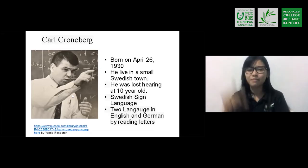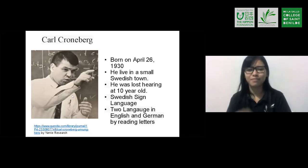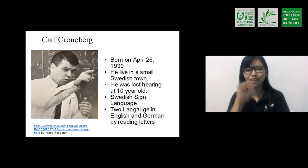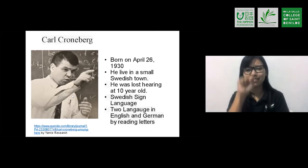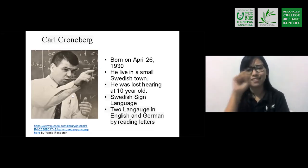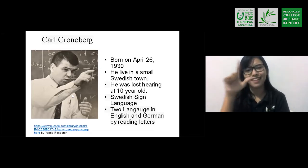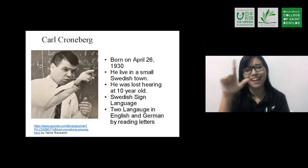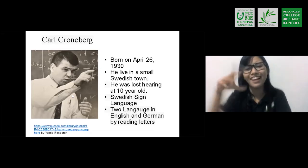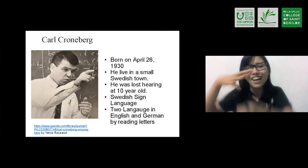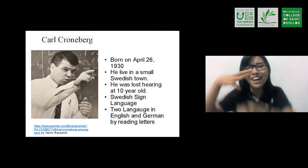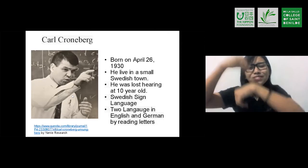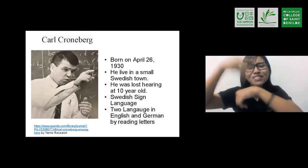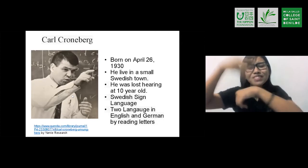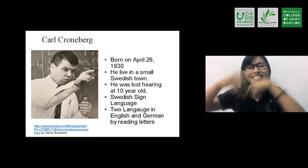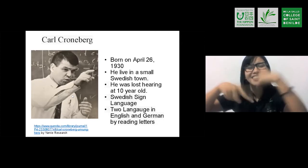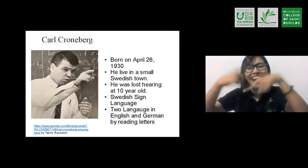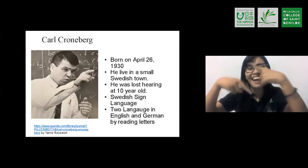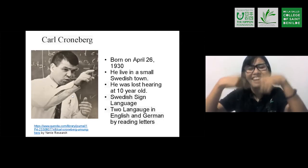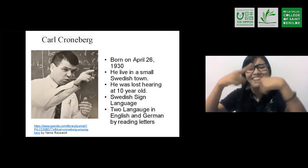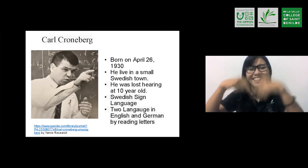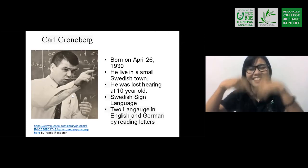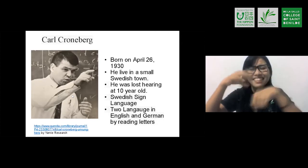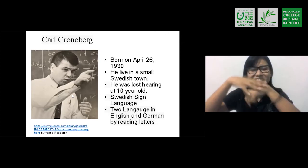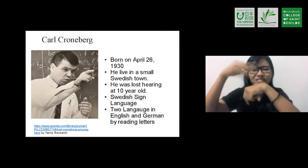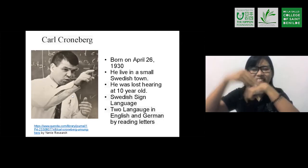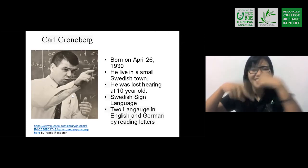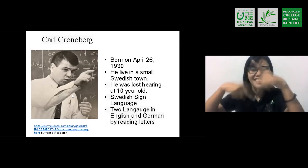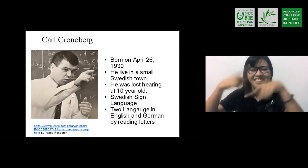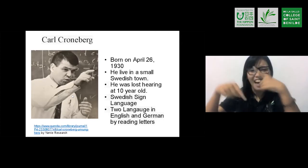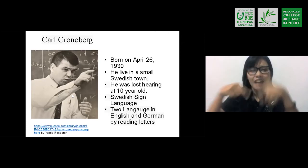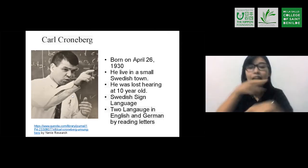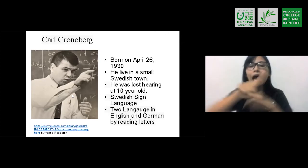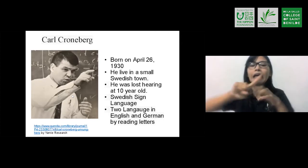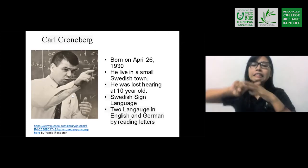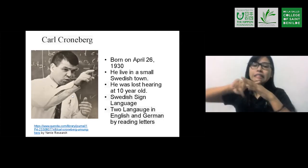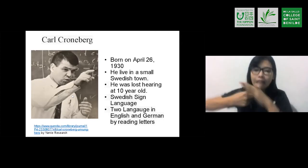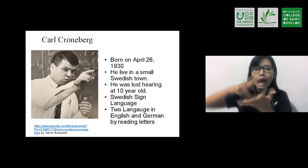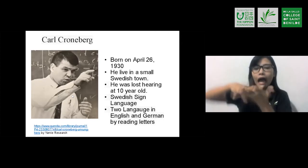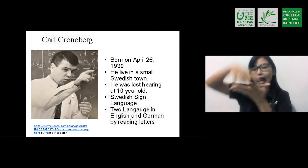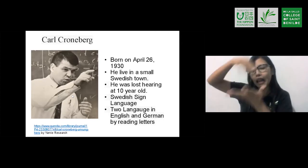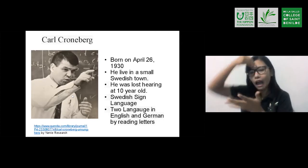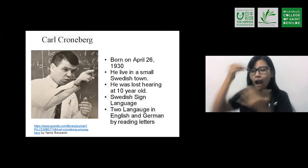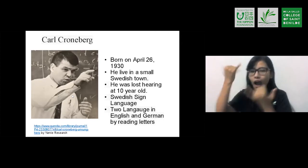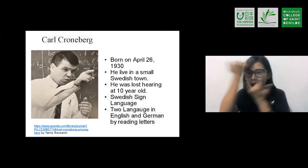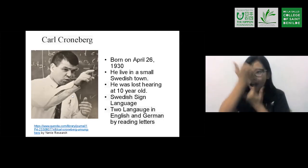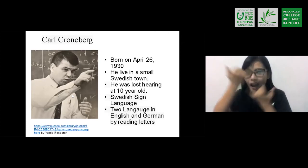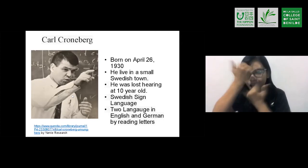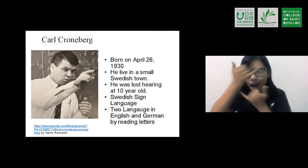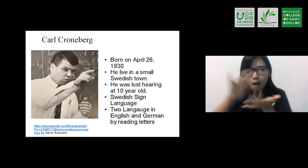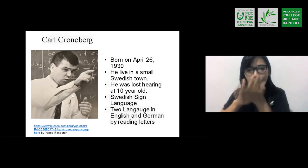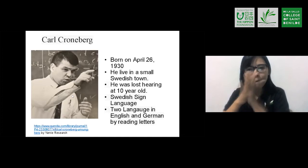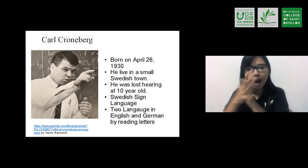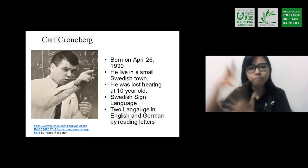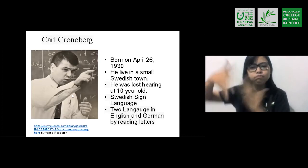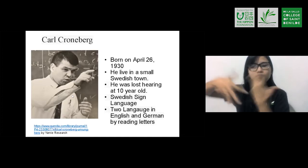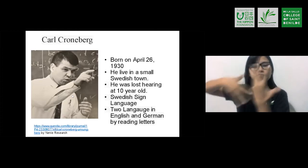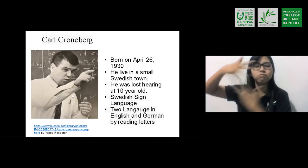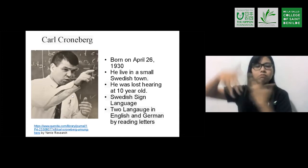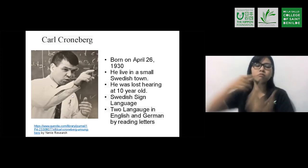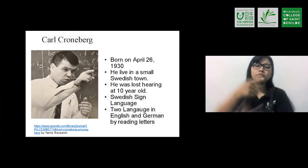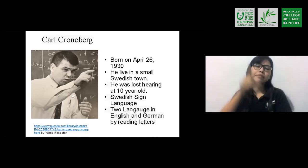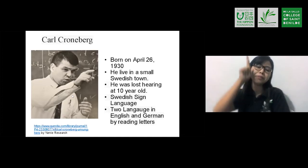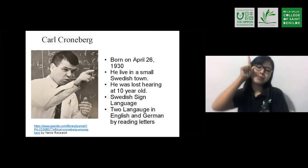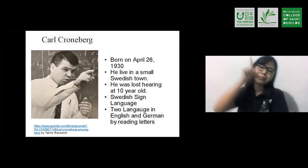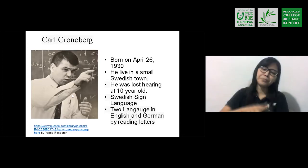He learned sign language, SSL, Swedish Sign Language, when he became involved in the community.